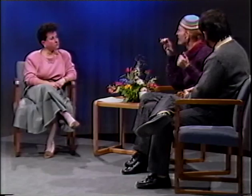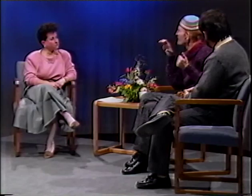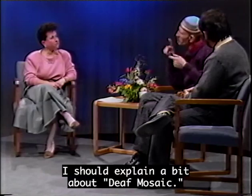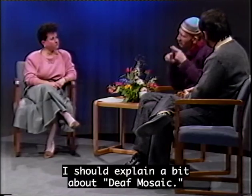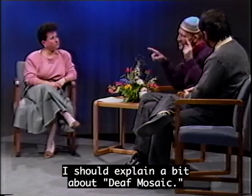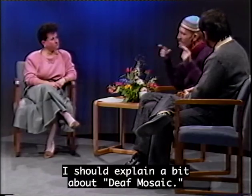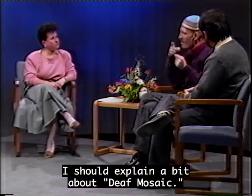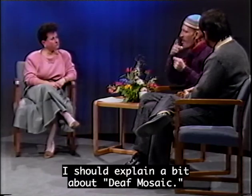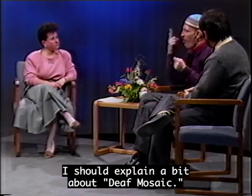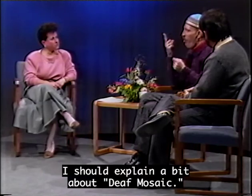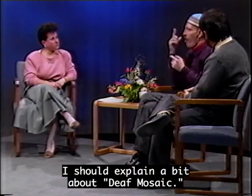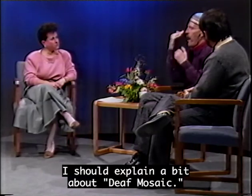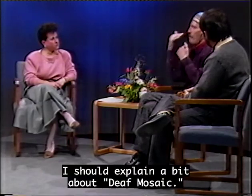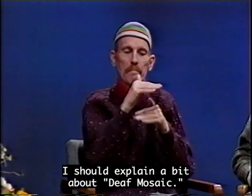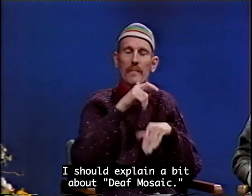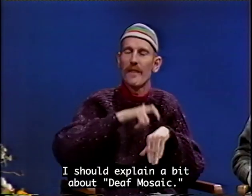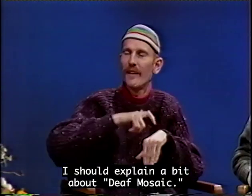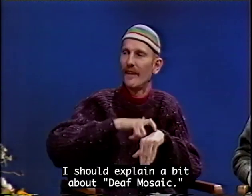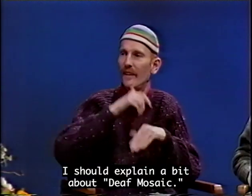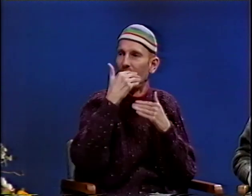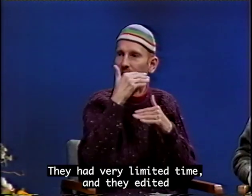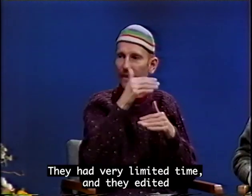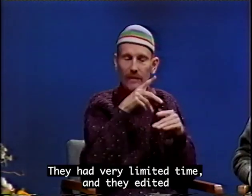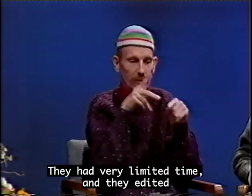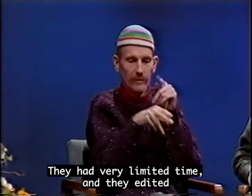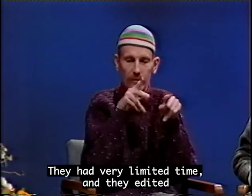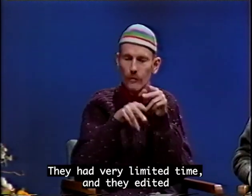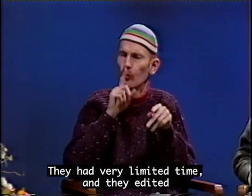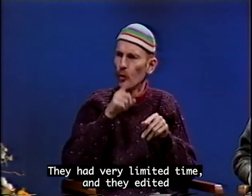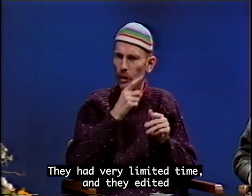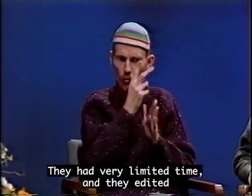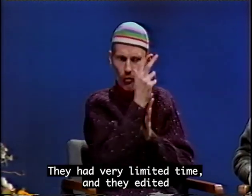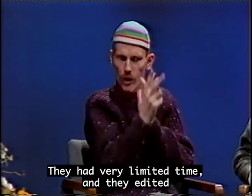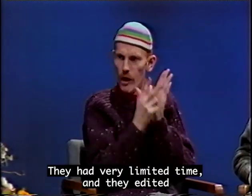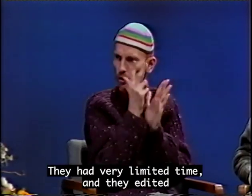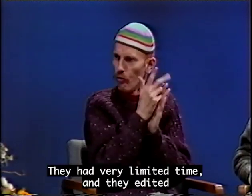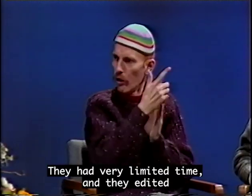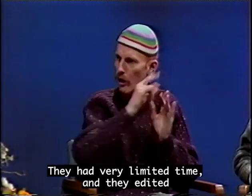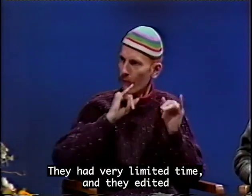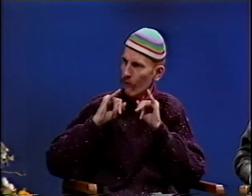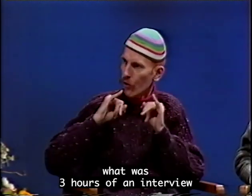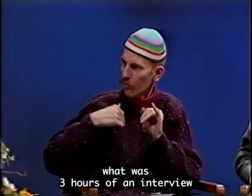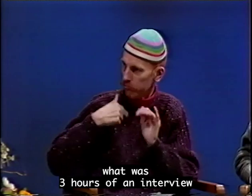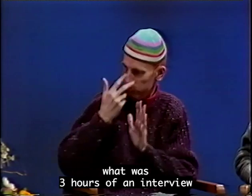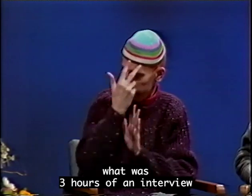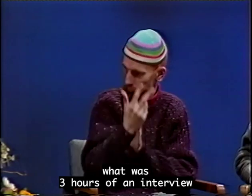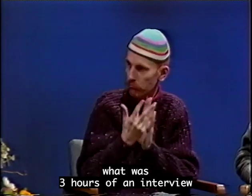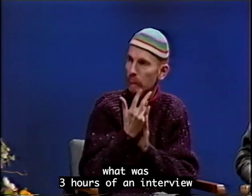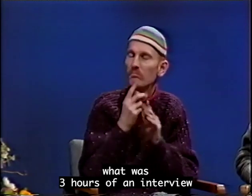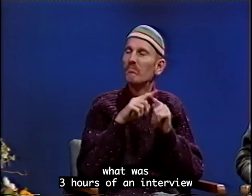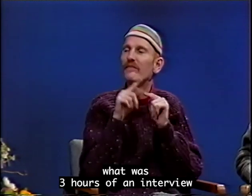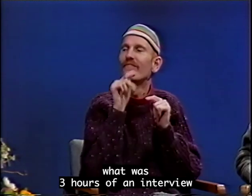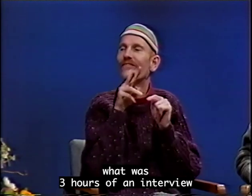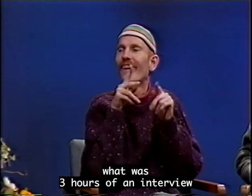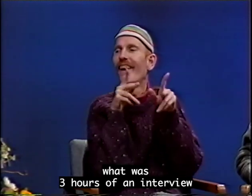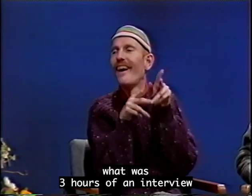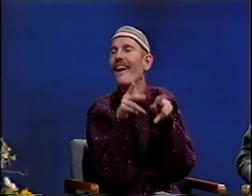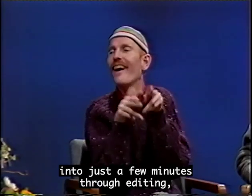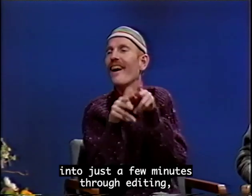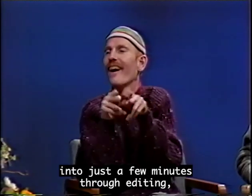I should explain a bit about Deaf Mosaic. They had very limited time, and they edited what was 3 hours of an interview into just